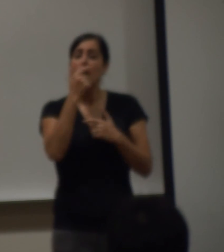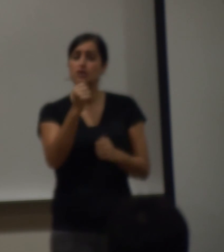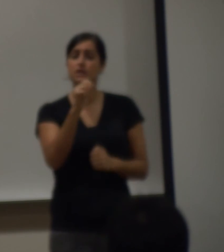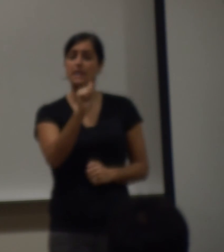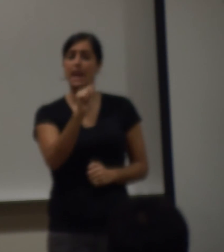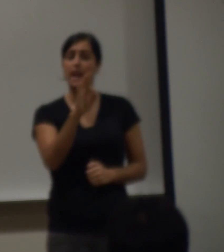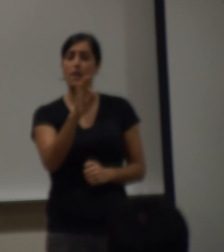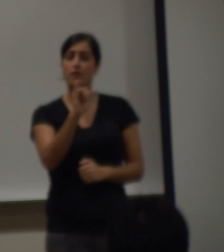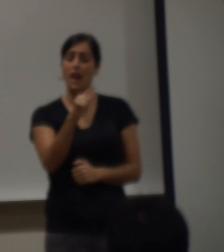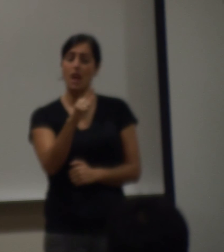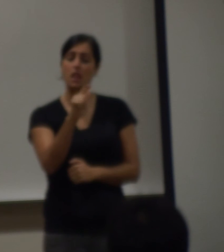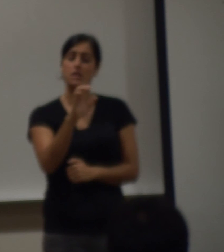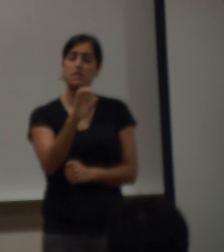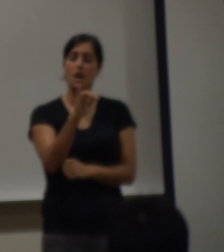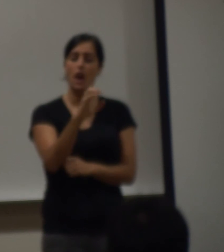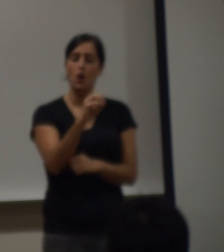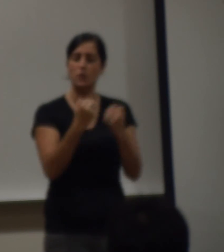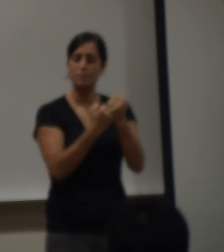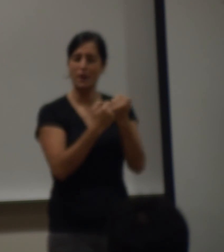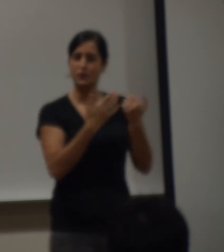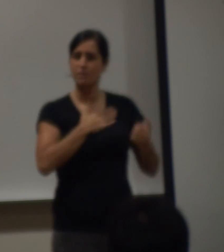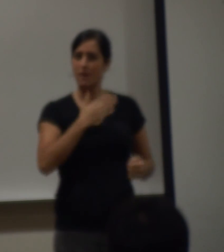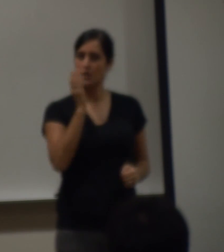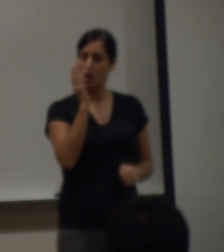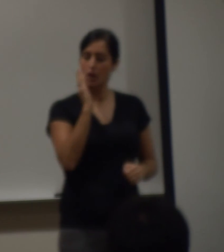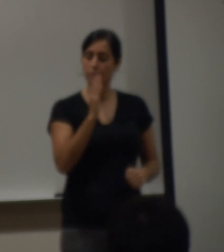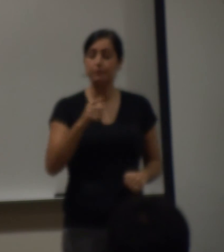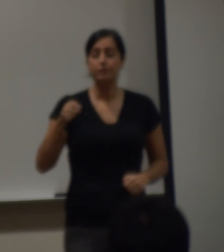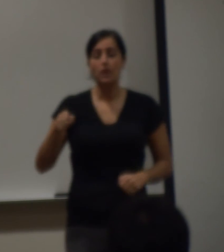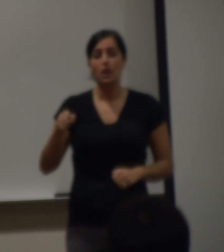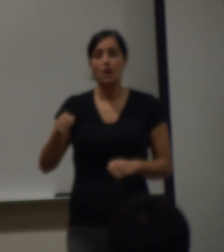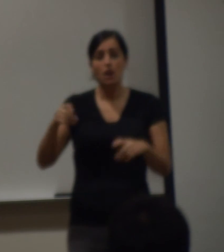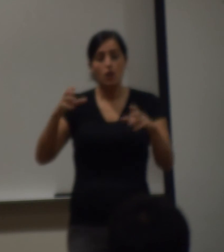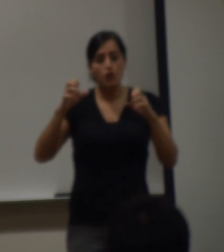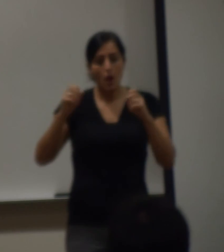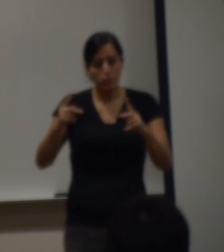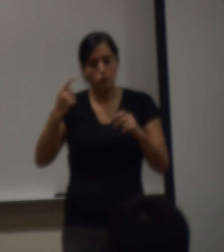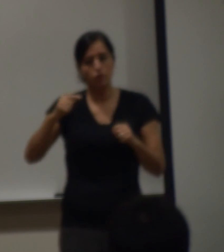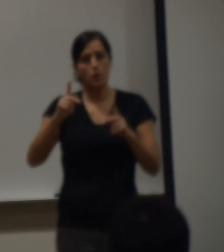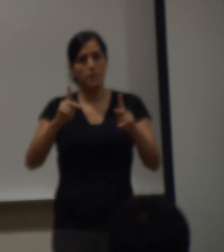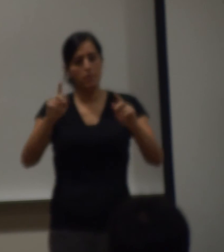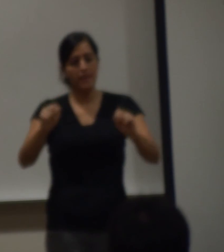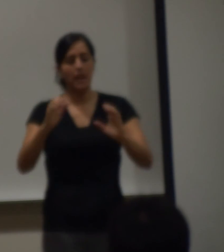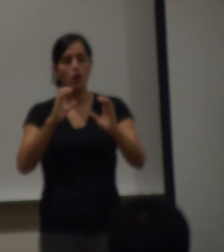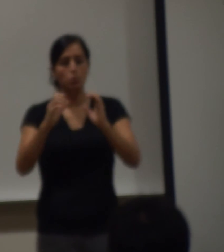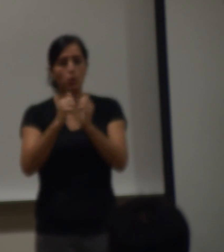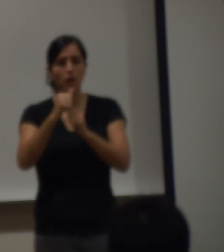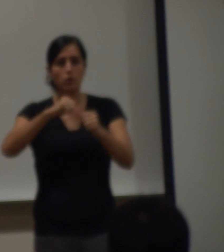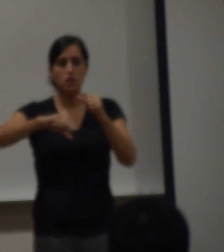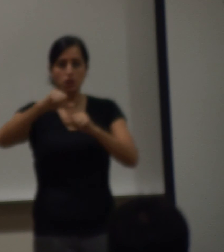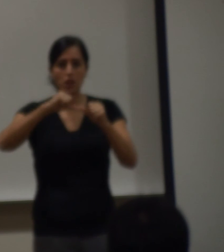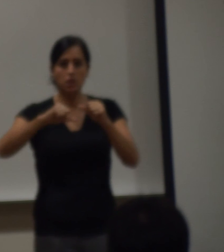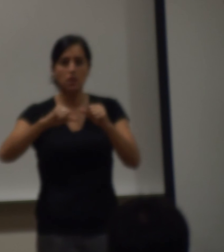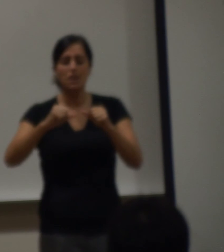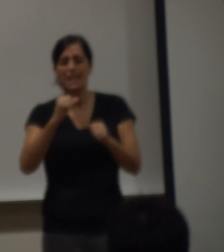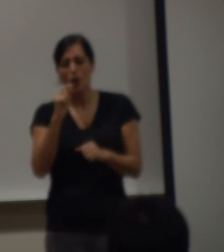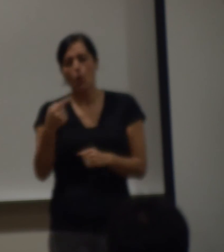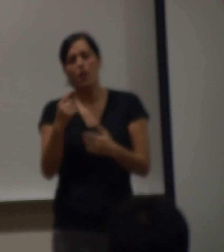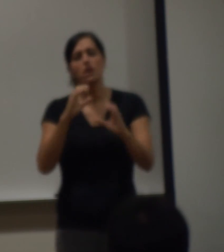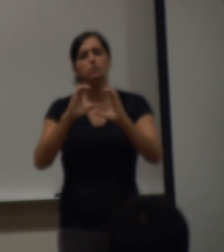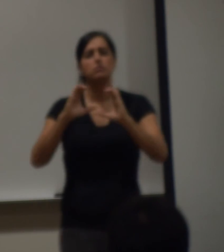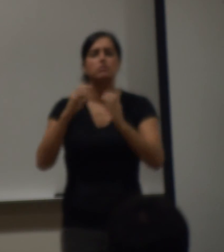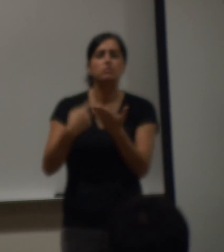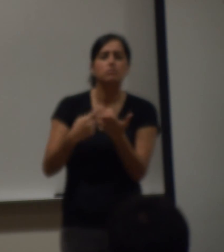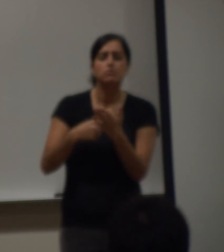AFL-CIO, is the opportunity for people in these industries to talk to each other, not just about the next project they're going to be working